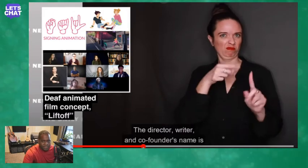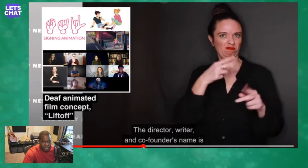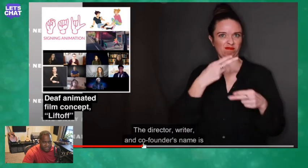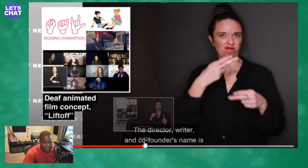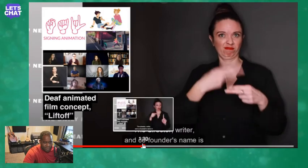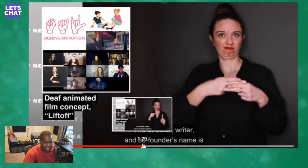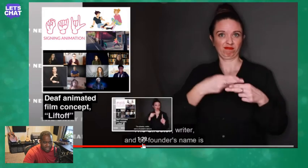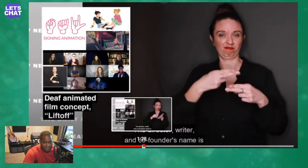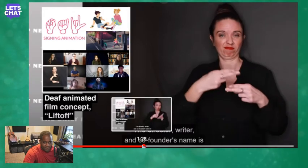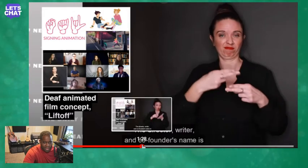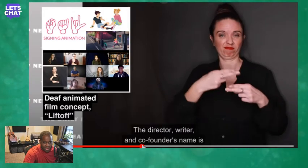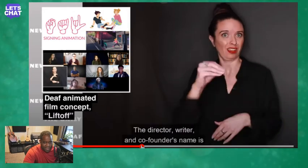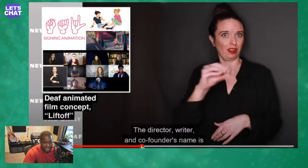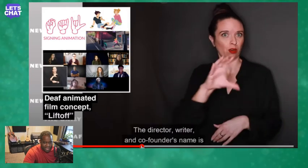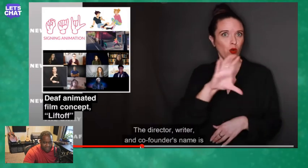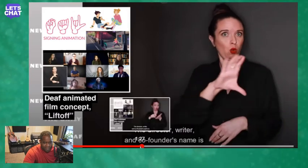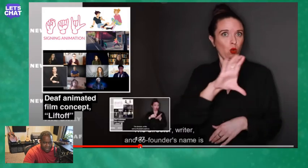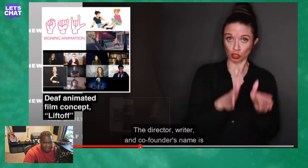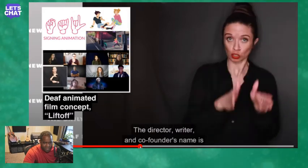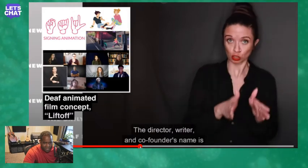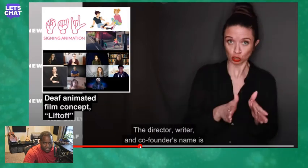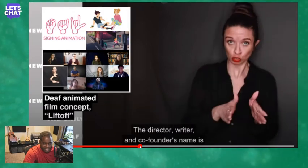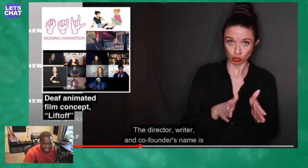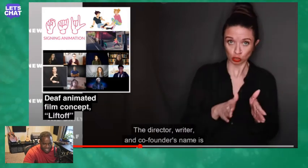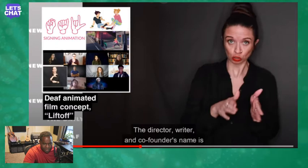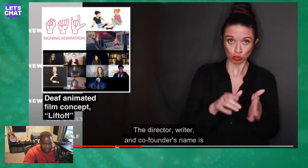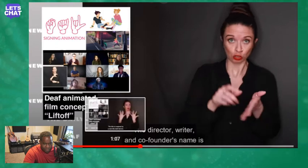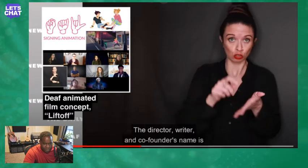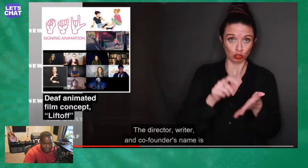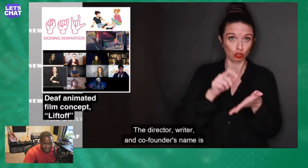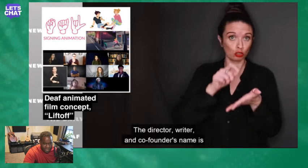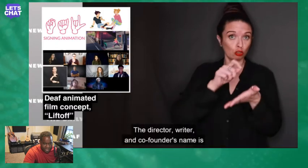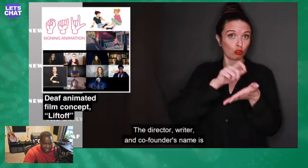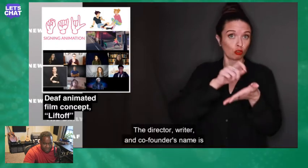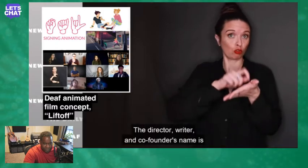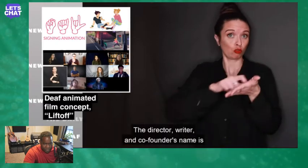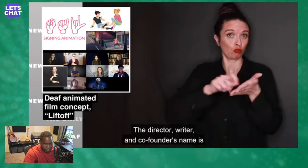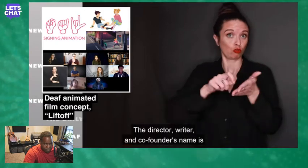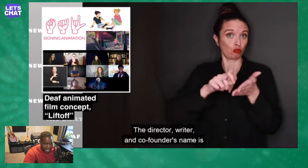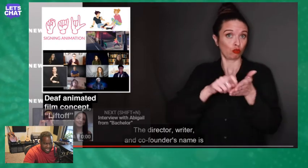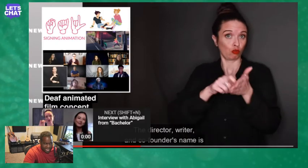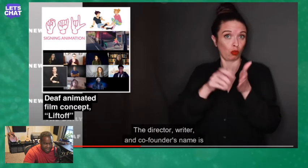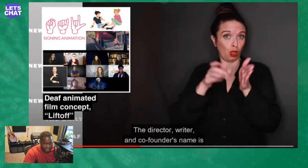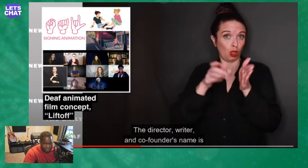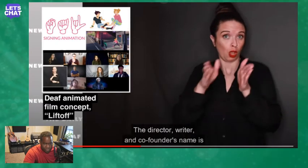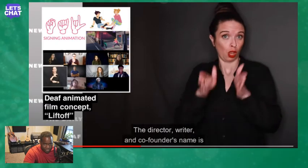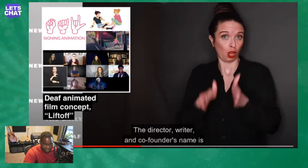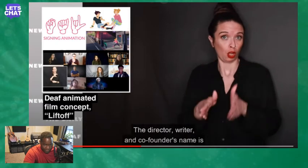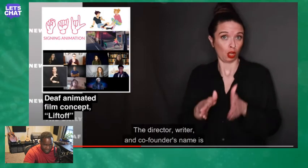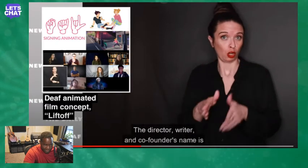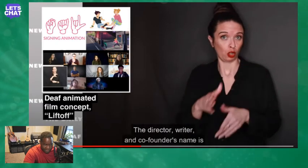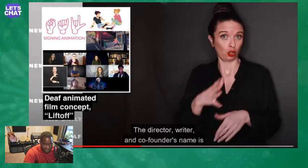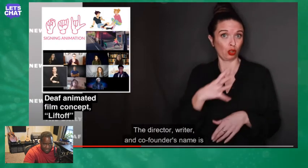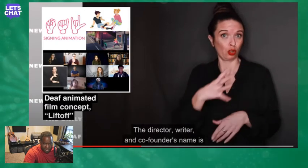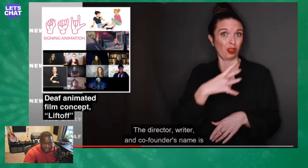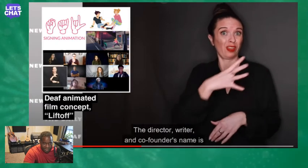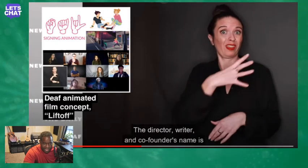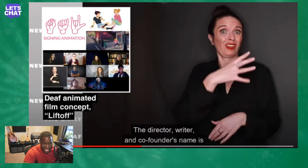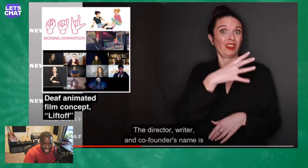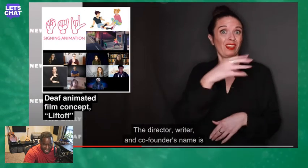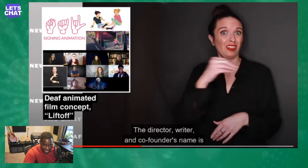CEO founder. Okay. Ah, man, I gotta slow down. Person, writing person,